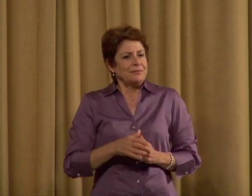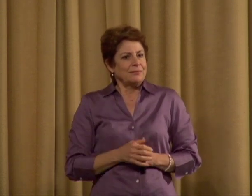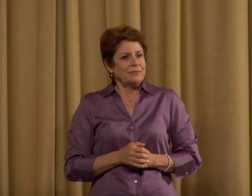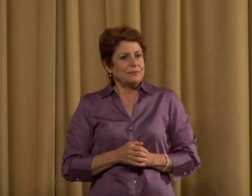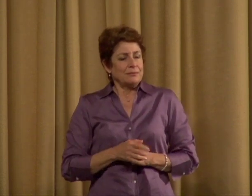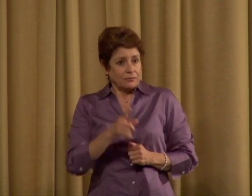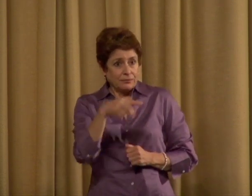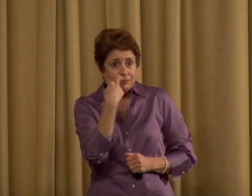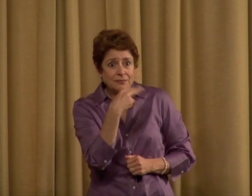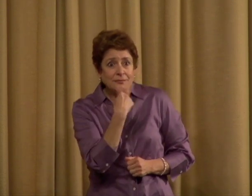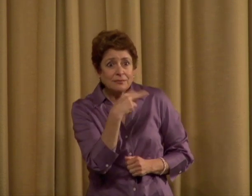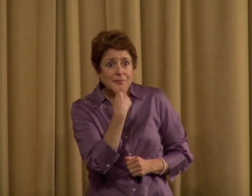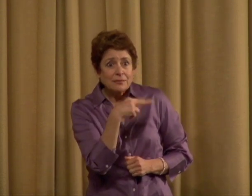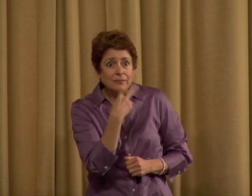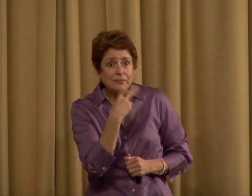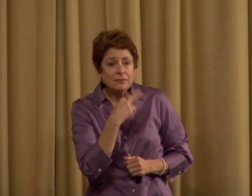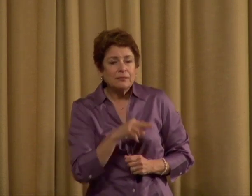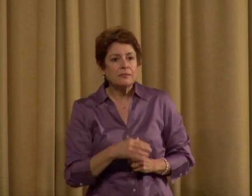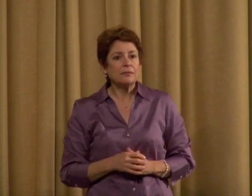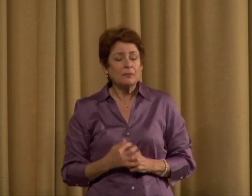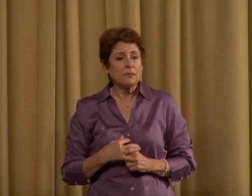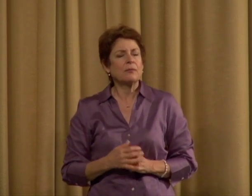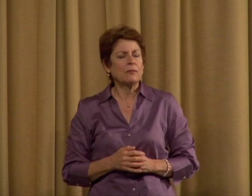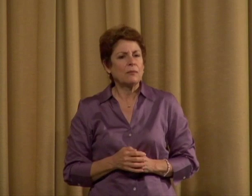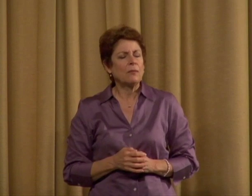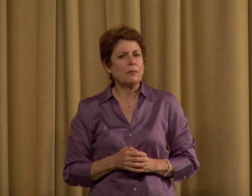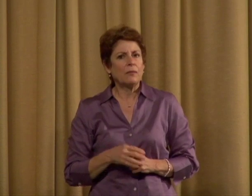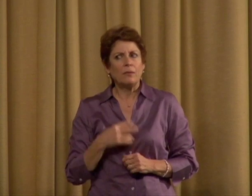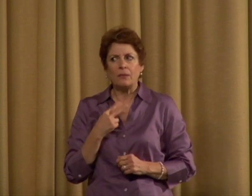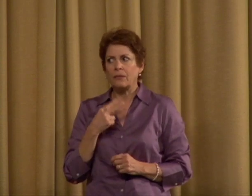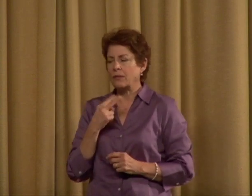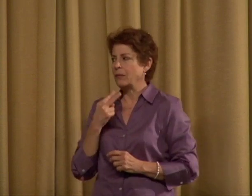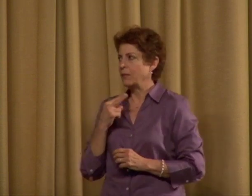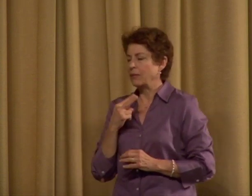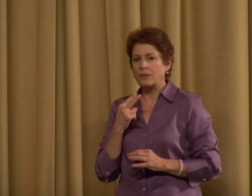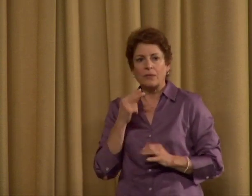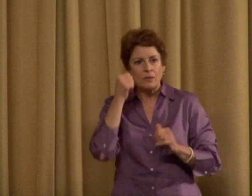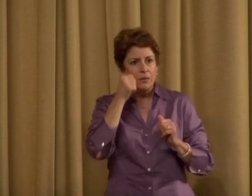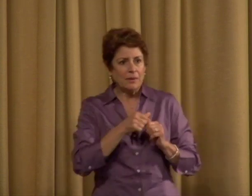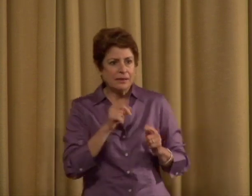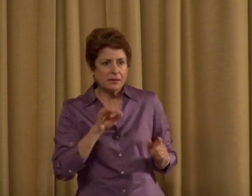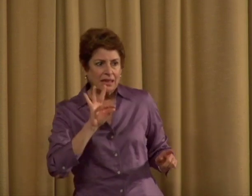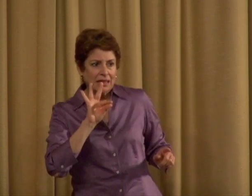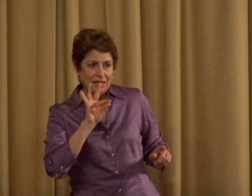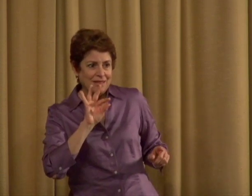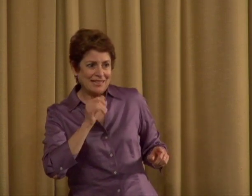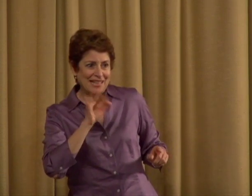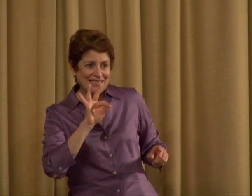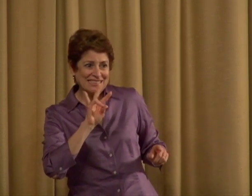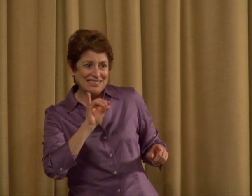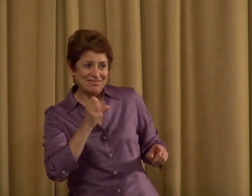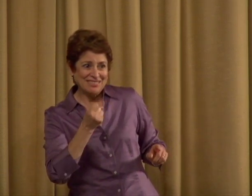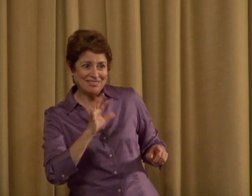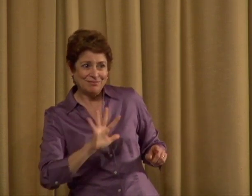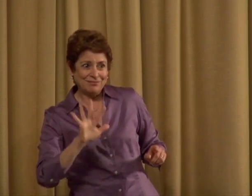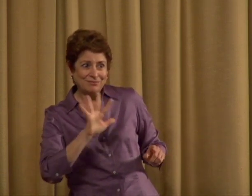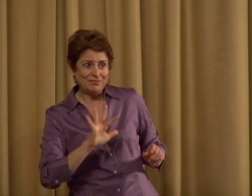as a team. They asked, can you lip read? I was like, well, lip reading. I remember, this is about